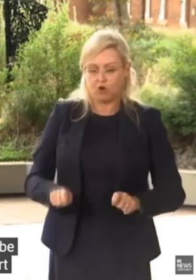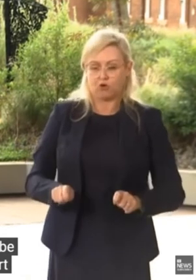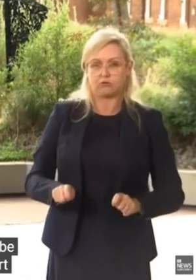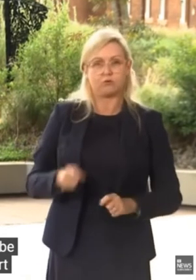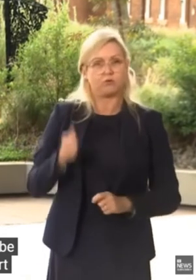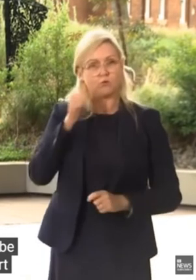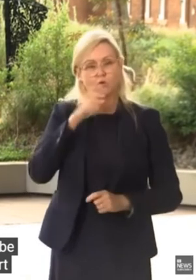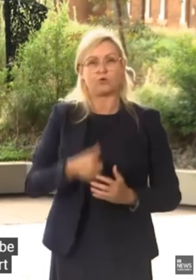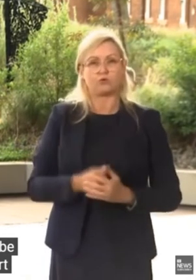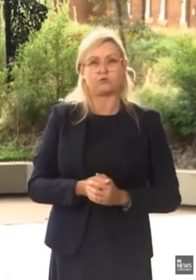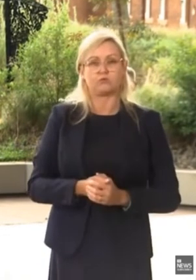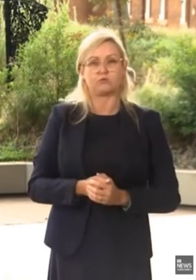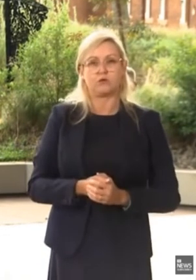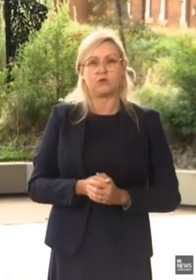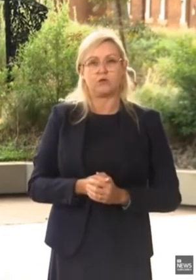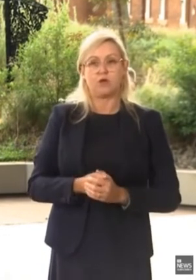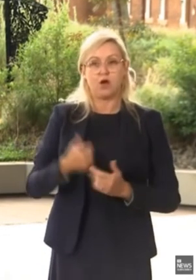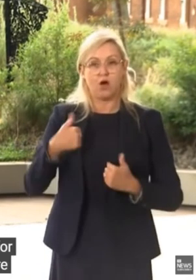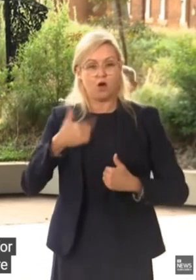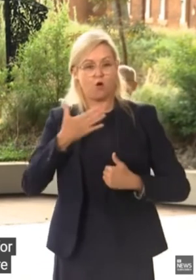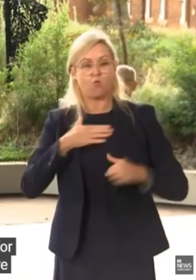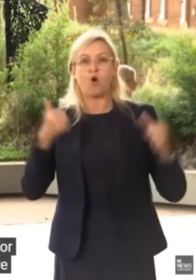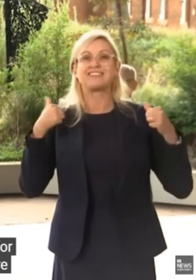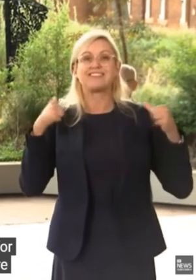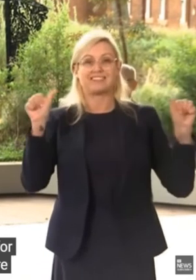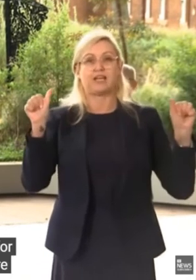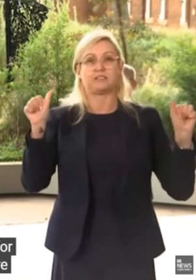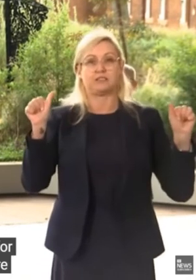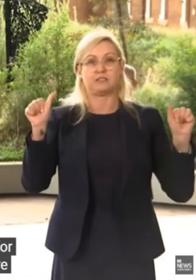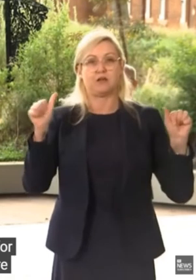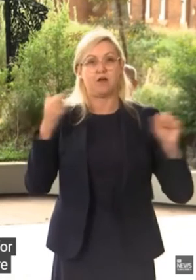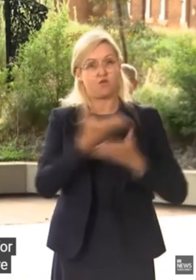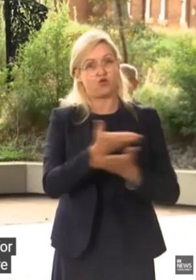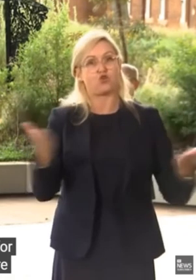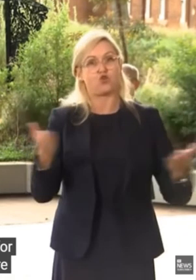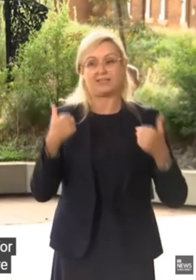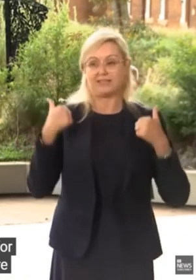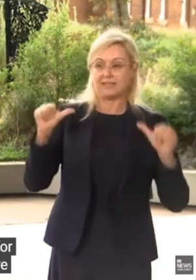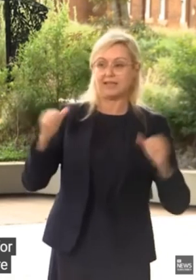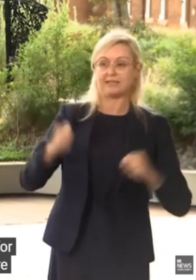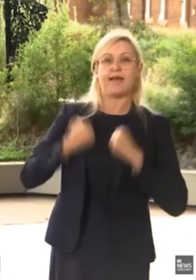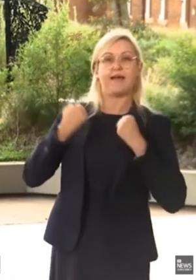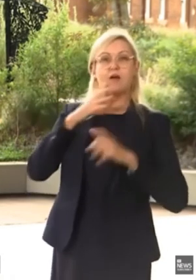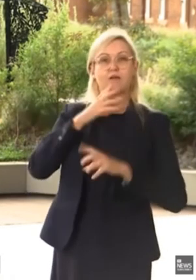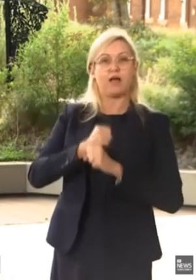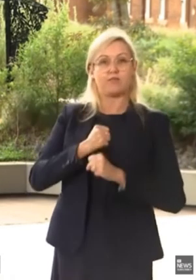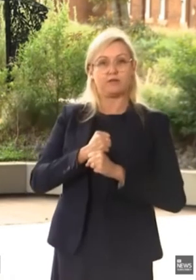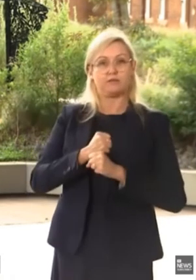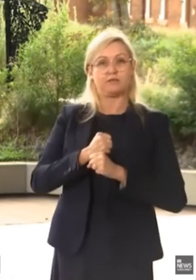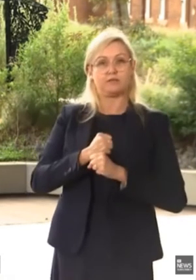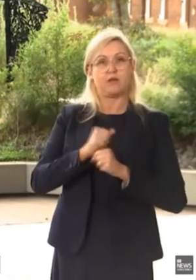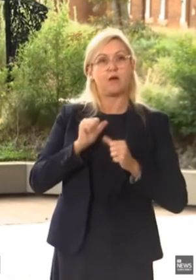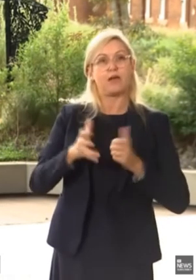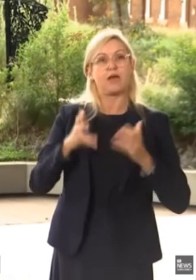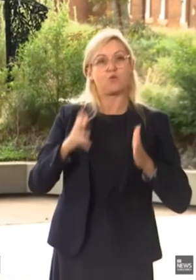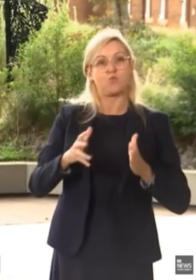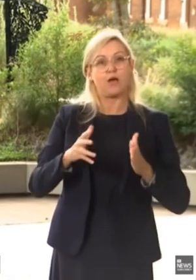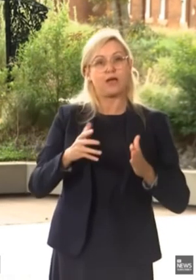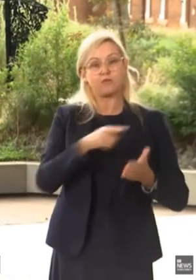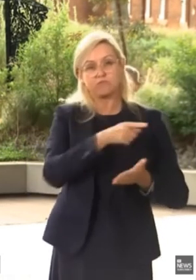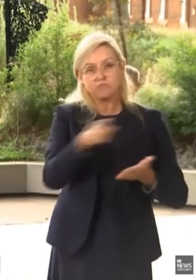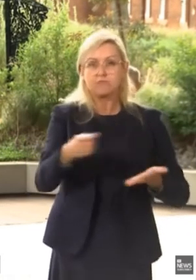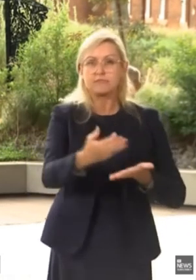provide that support. Success for me and success for this government is to ensure that people are kept safe, that